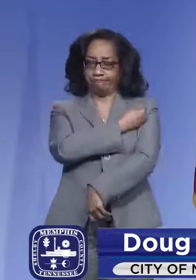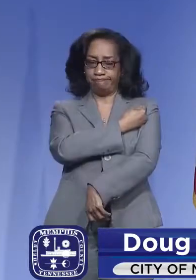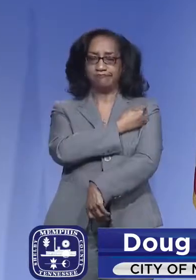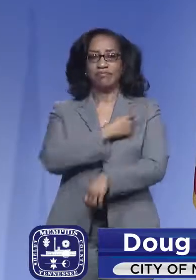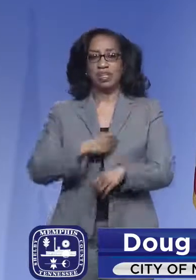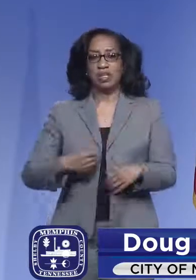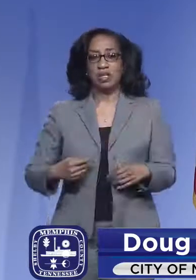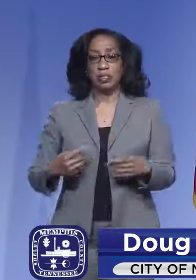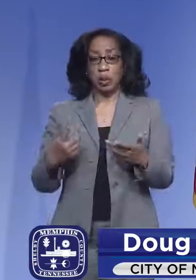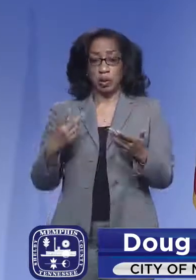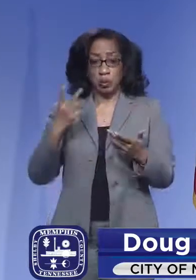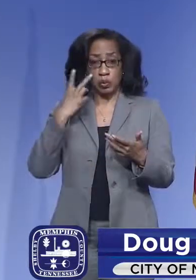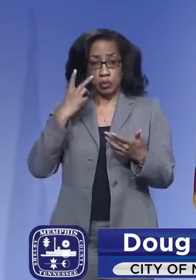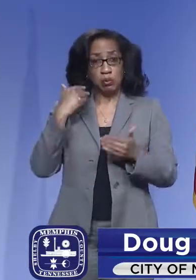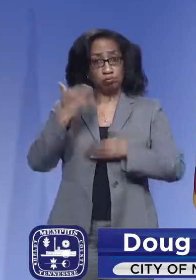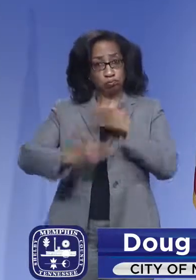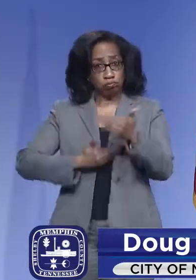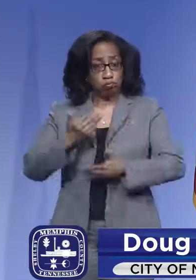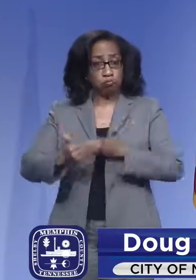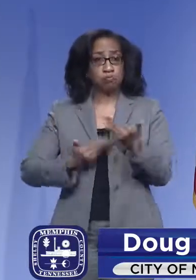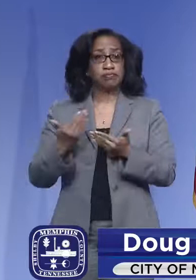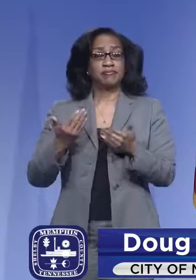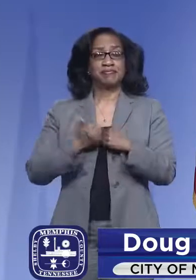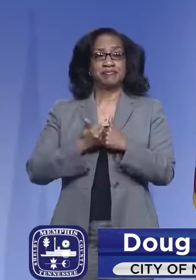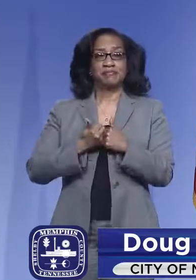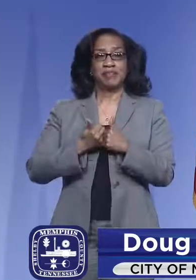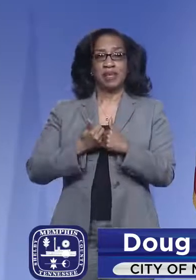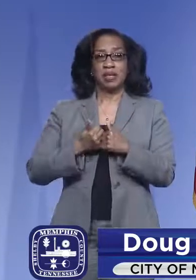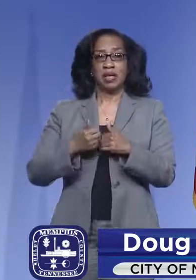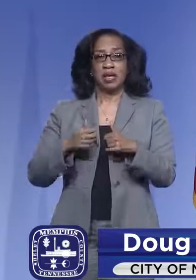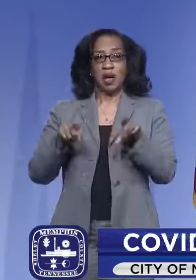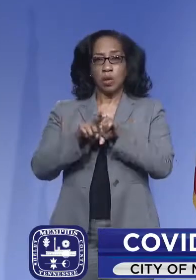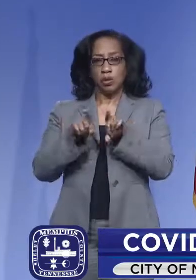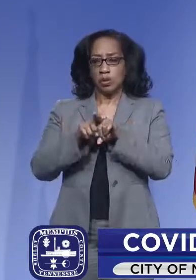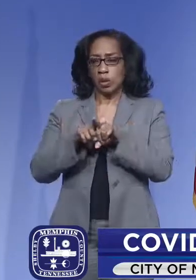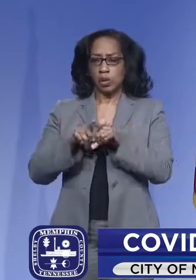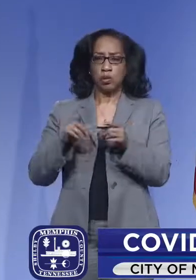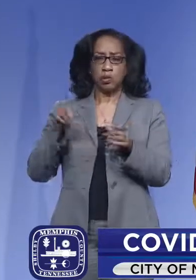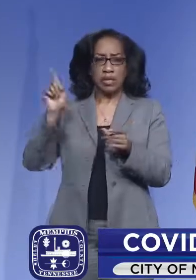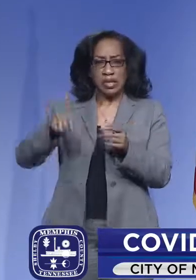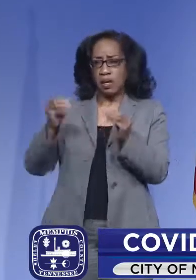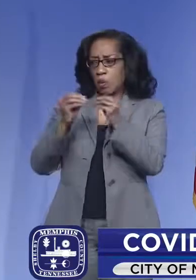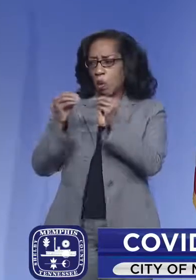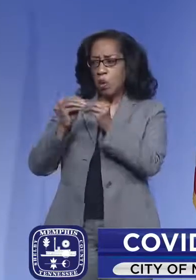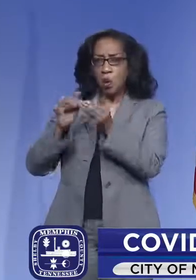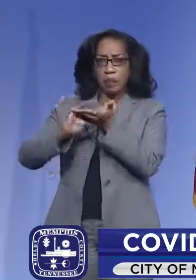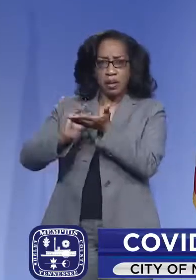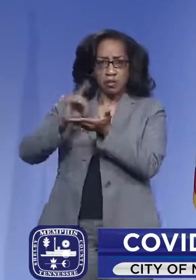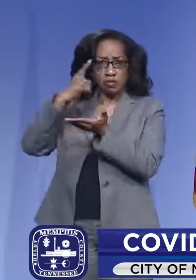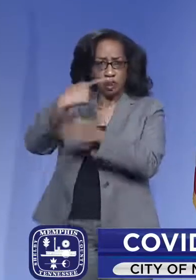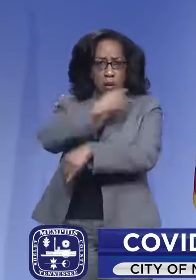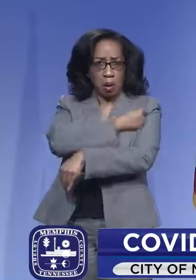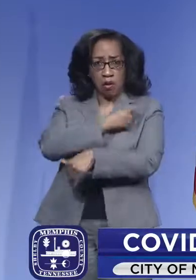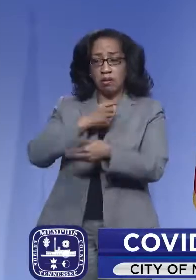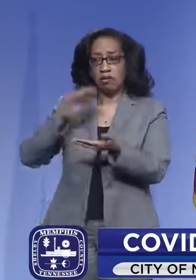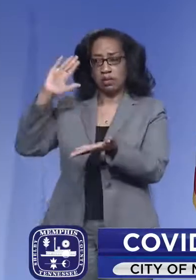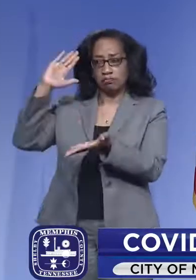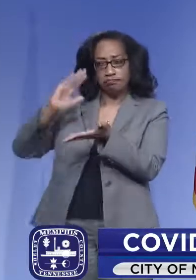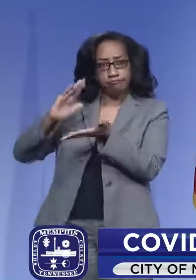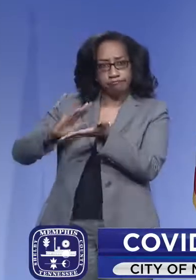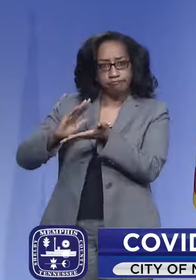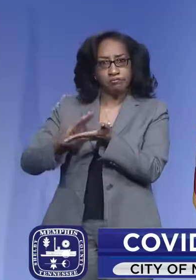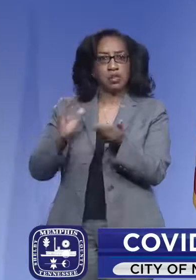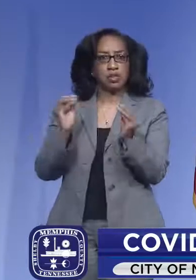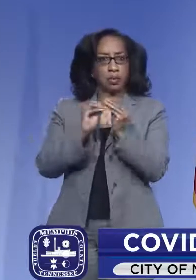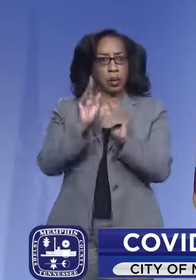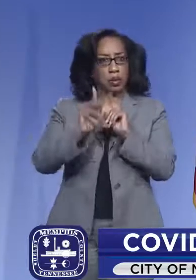decline in demand even from last week. And so we're doing everything we can to get the word out about availability. One